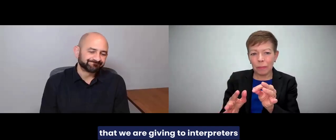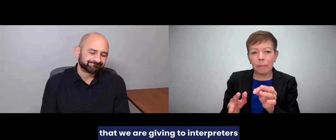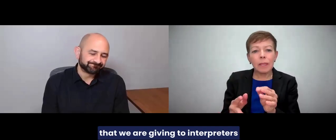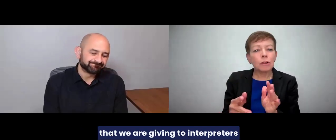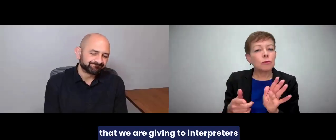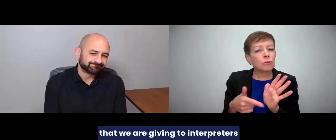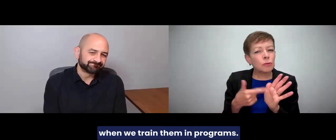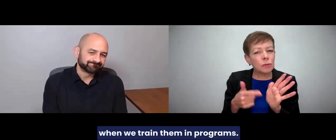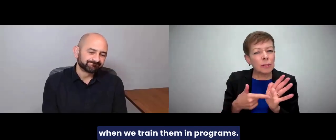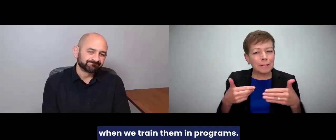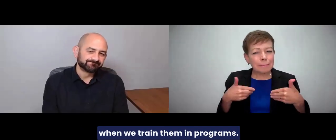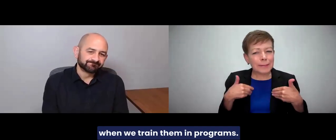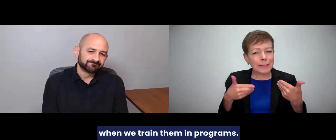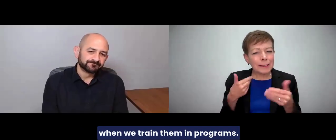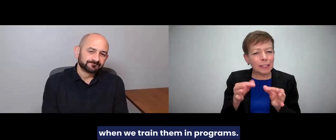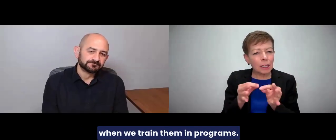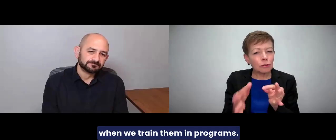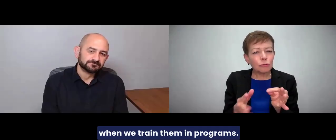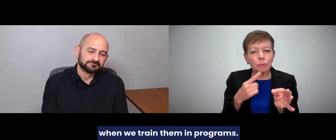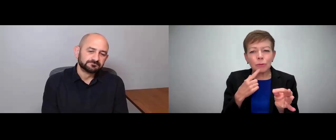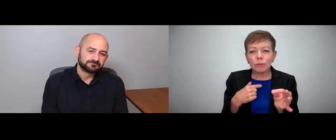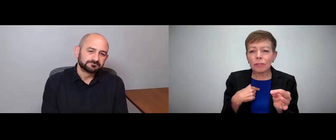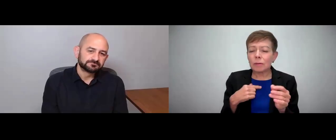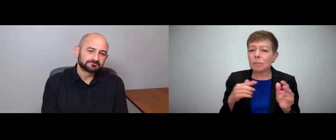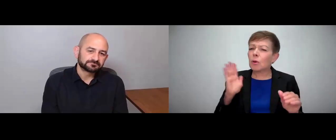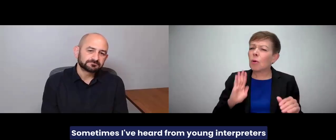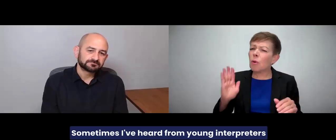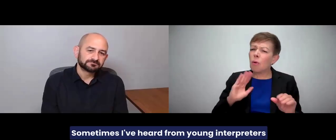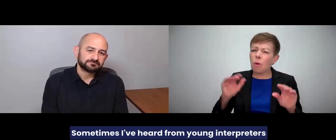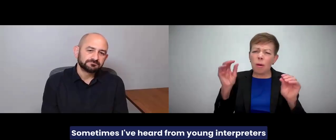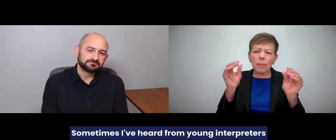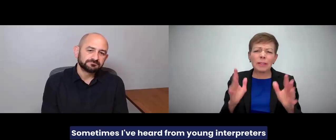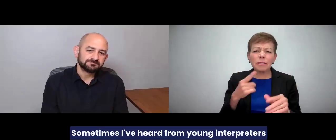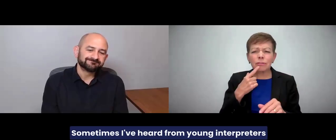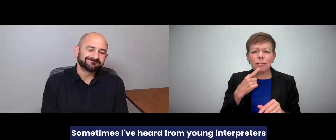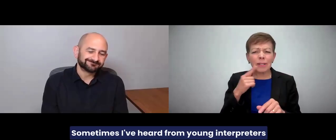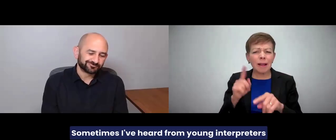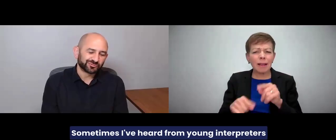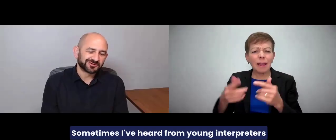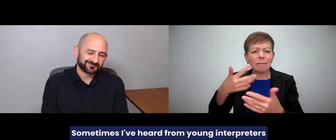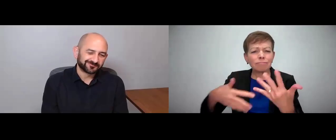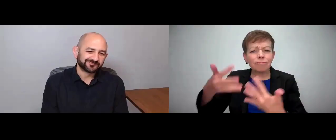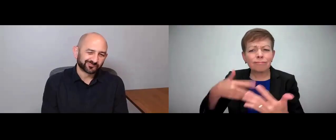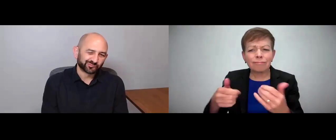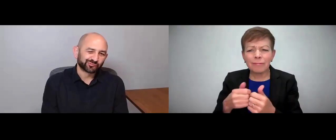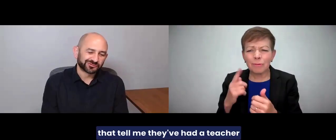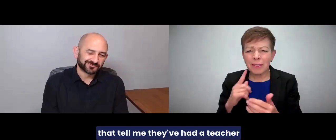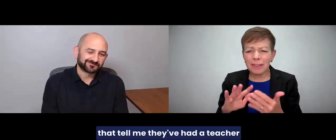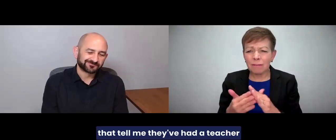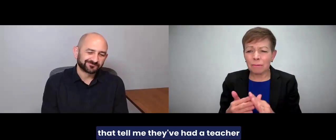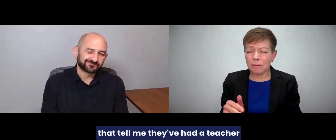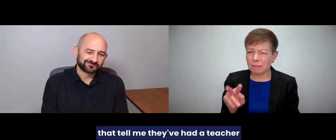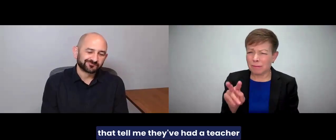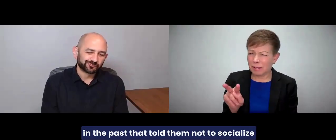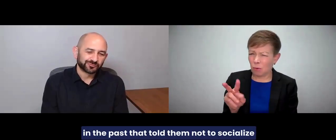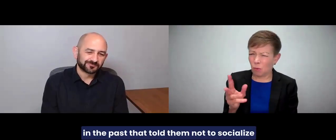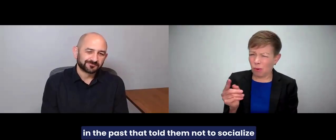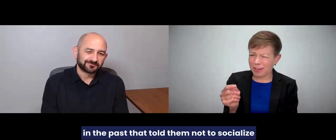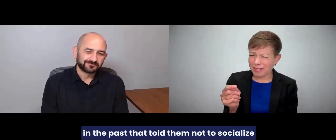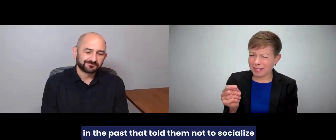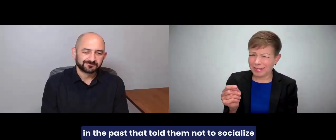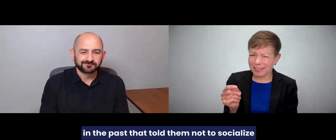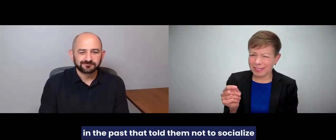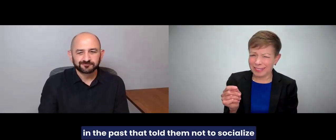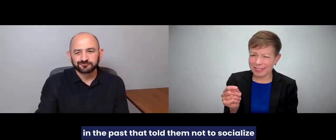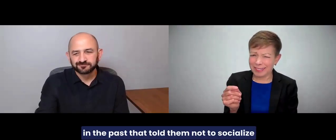giving to interpreters when we train them in programs. Sometimes I've heard from young interpreters that tell me they've had a teacher in the past